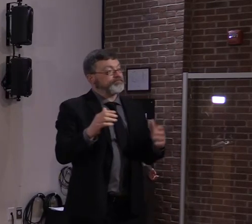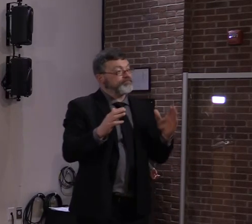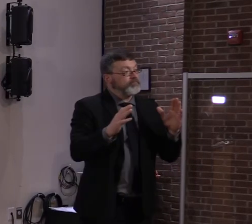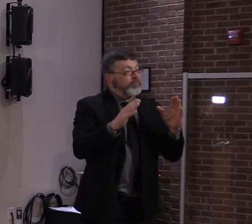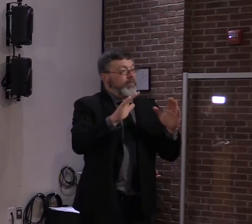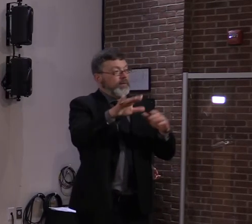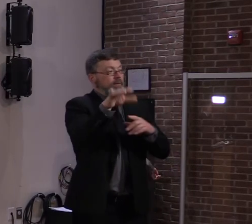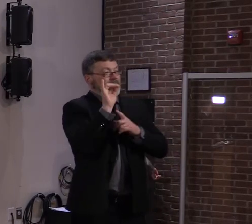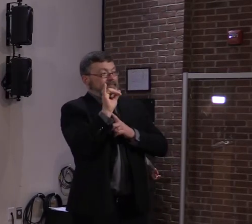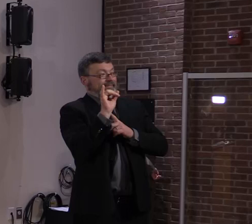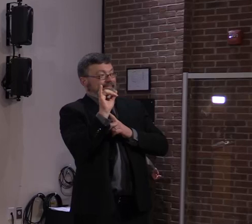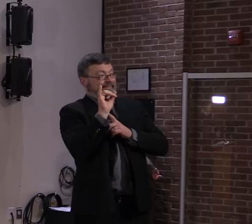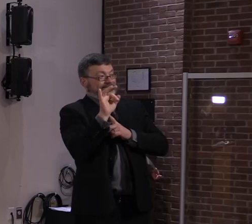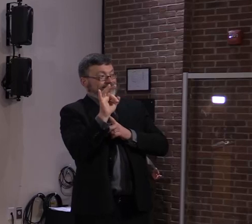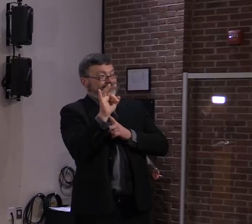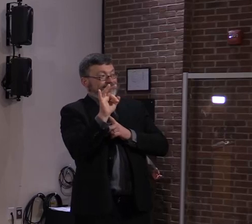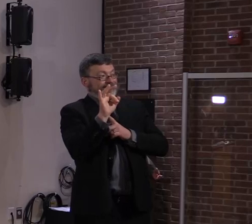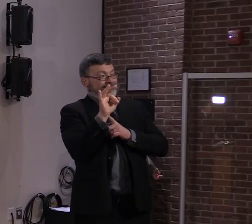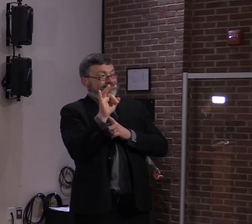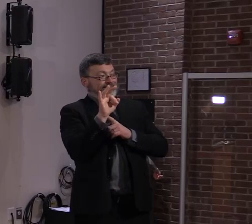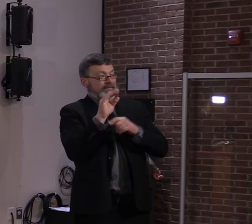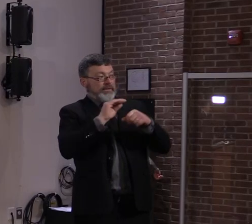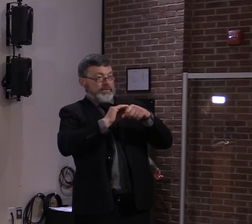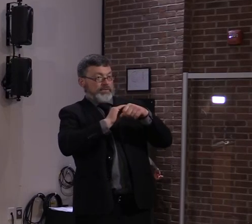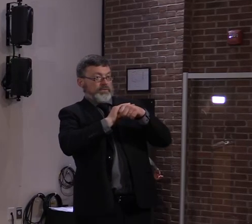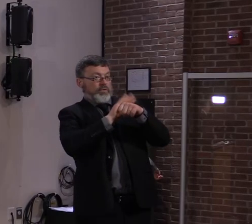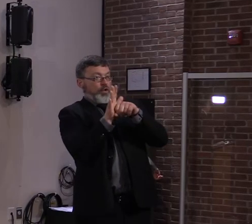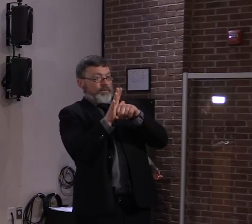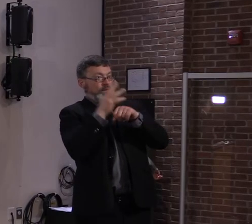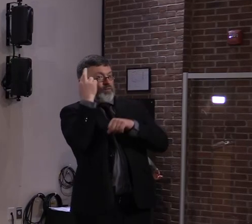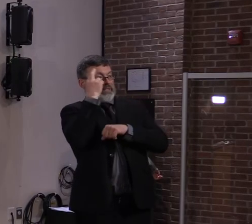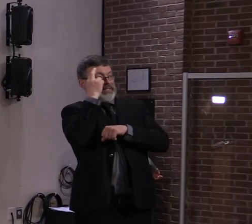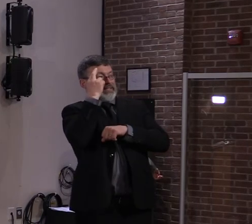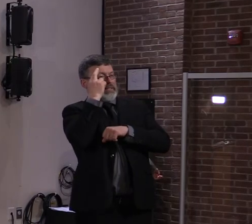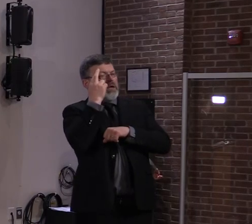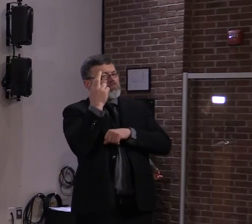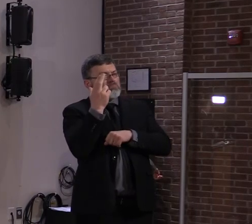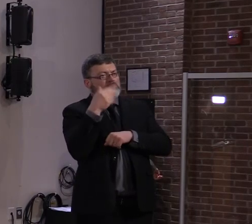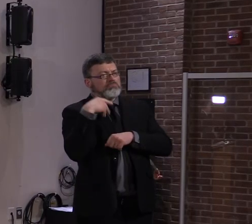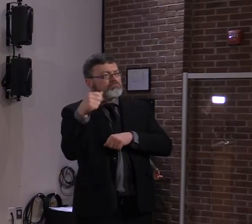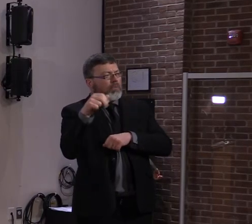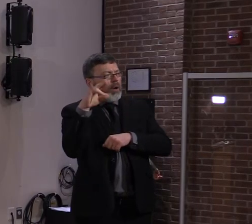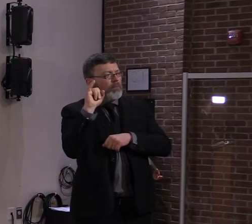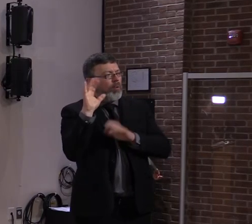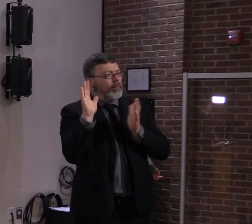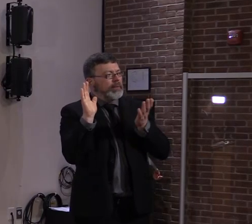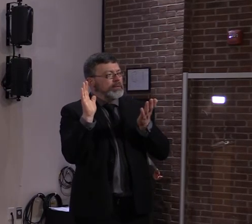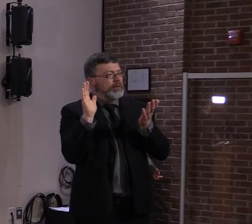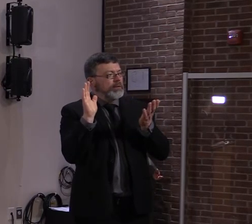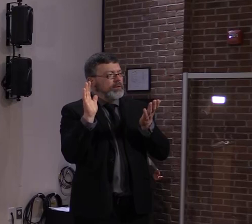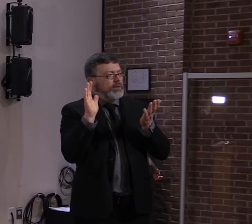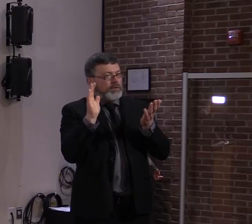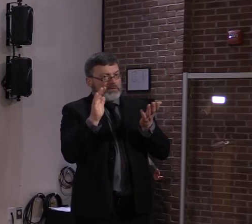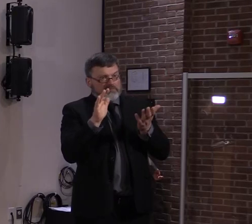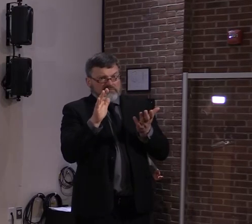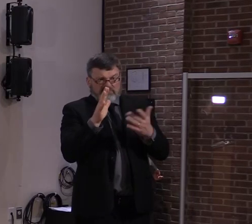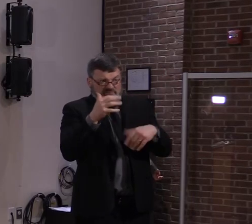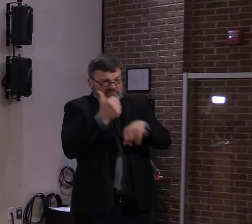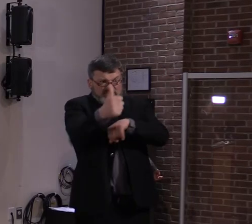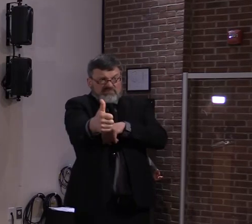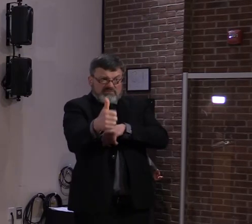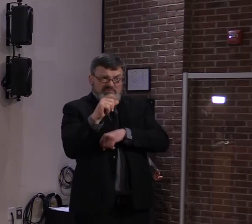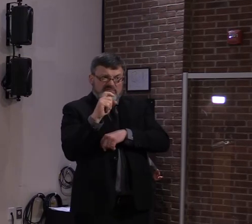of their own, they have been impacted. So it's not just our decision. I believe it's on the